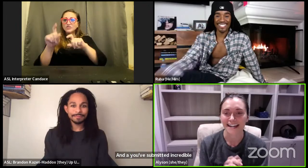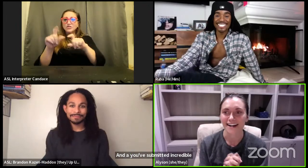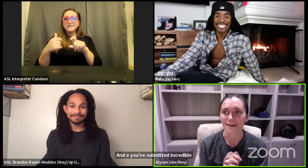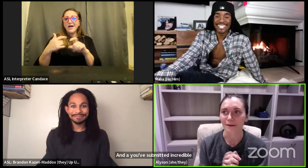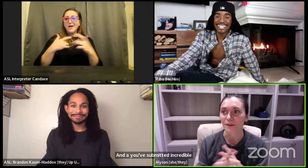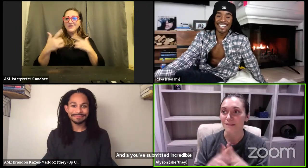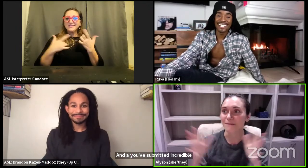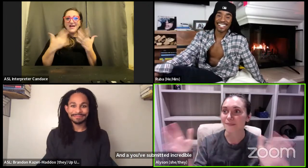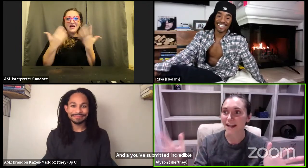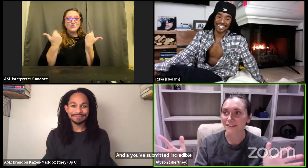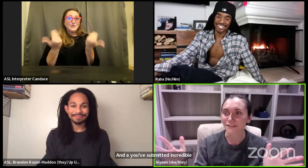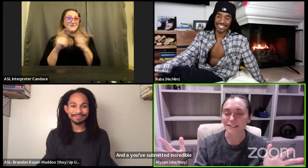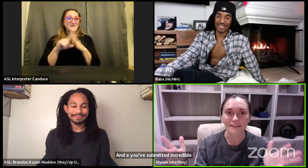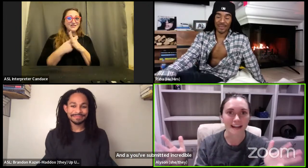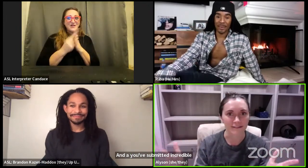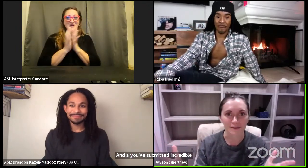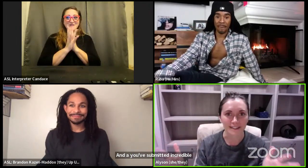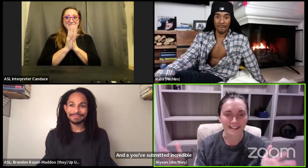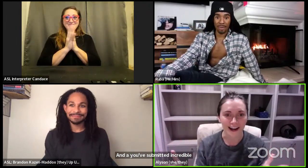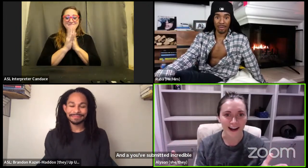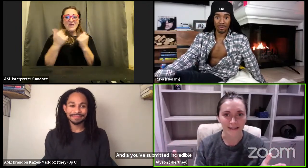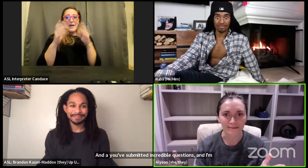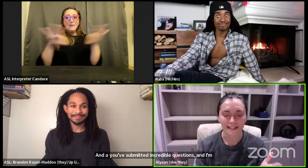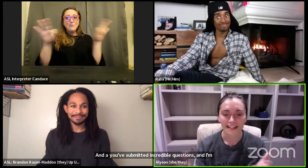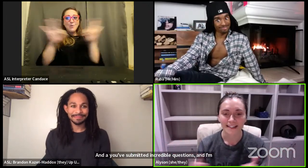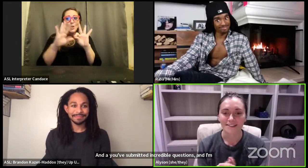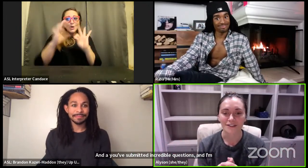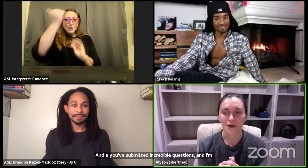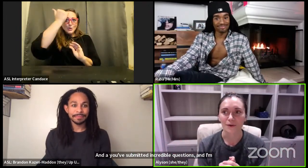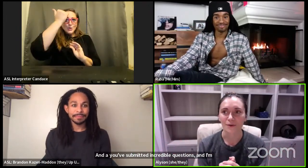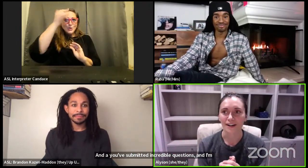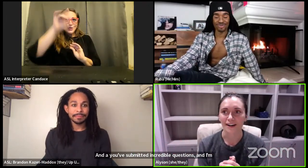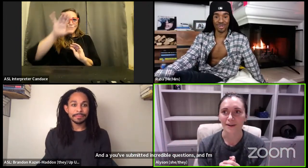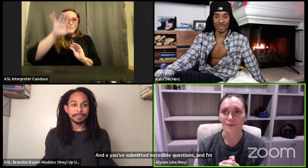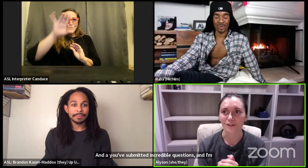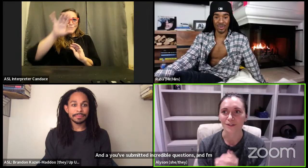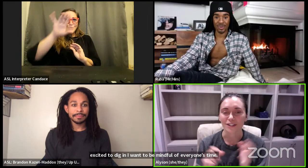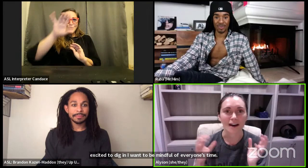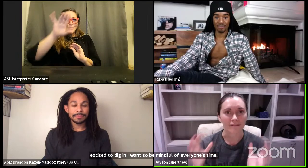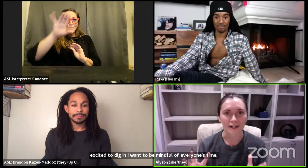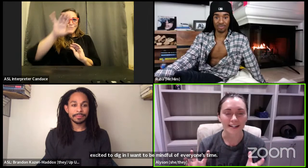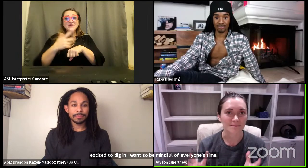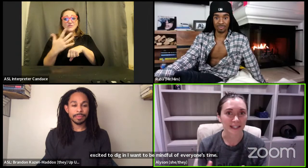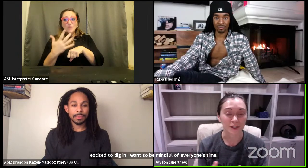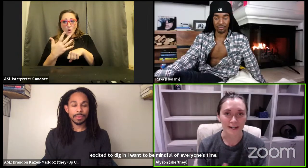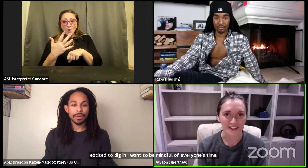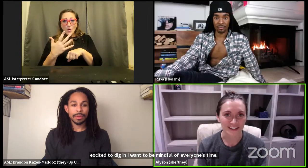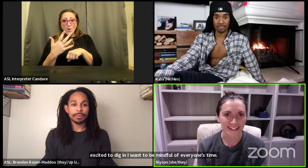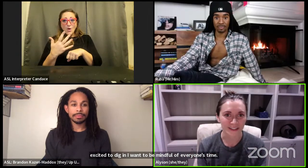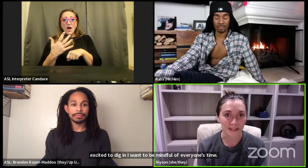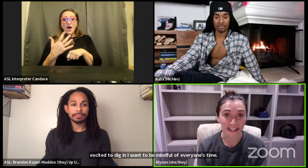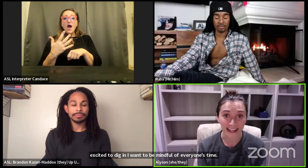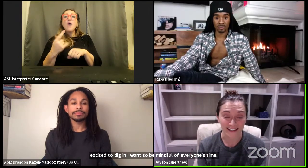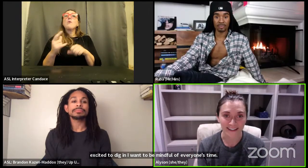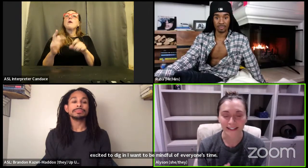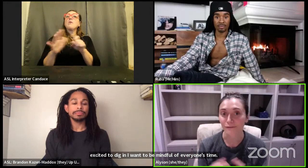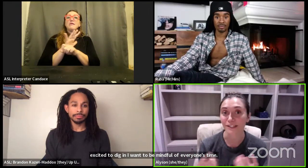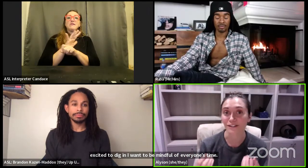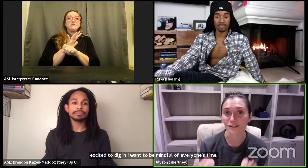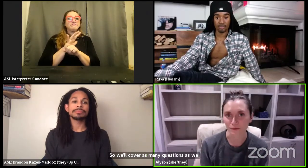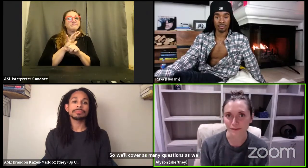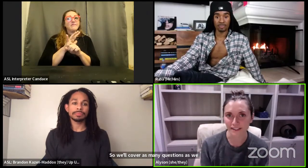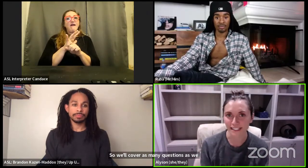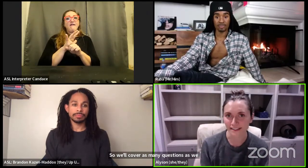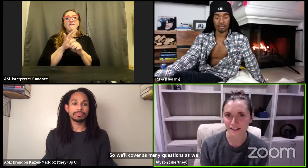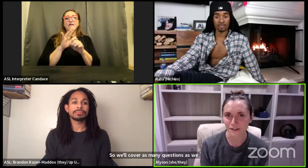in. I want to be mindful of everyone's time, so we'll cover as many questions as we can. If